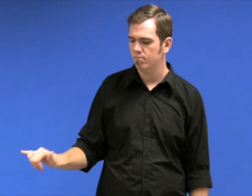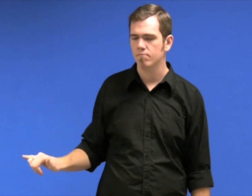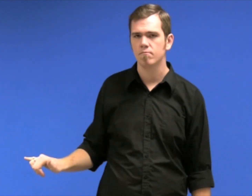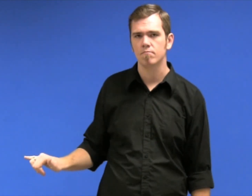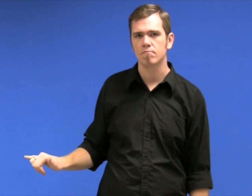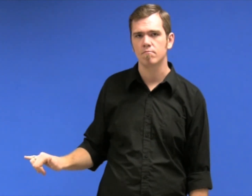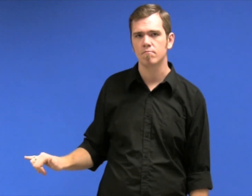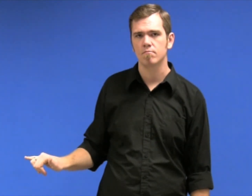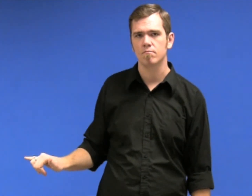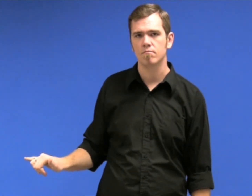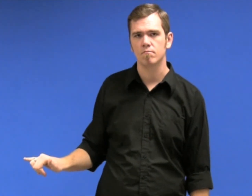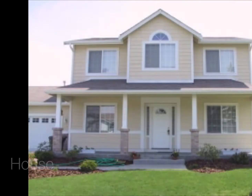these.